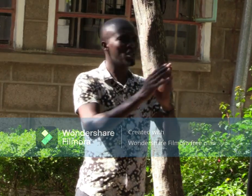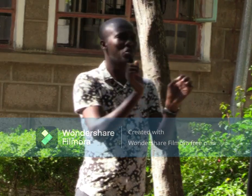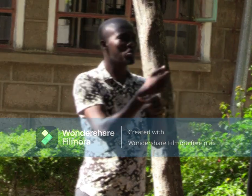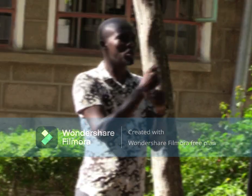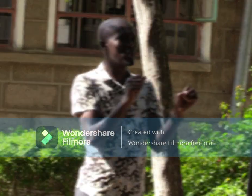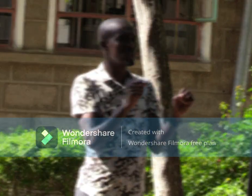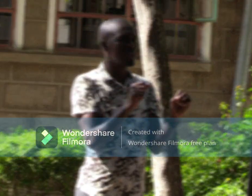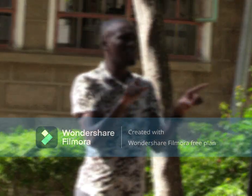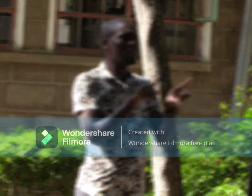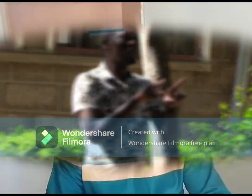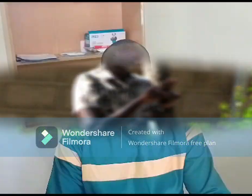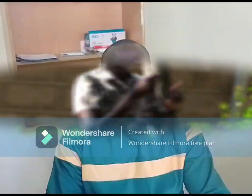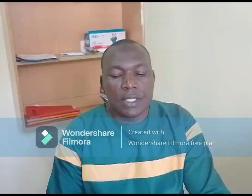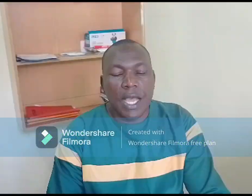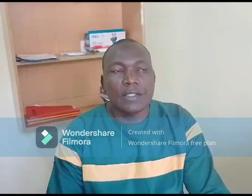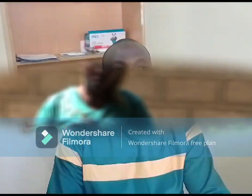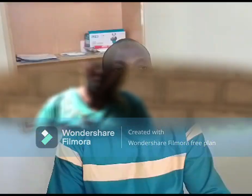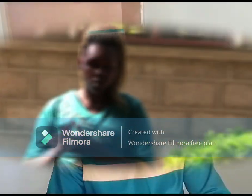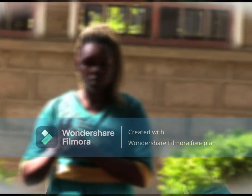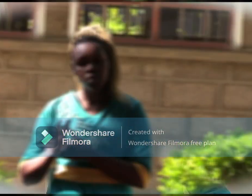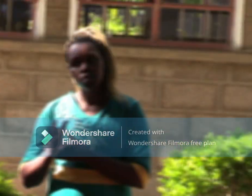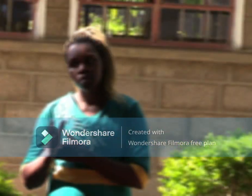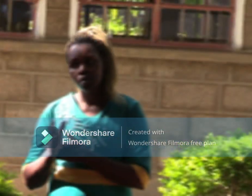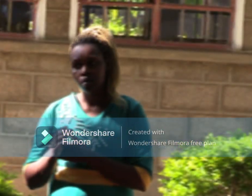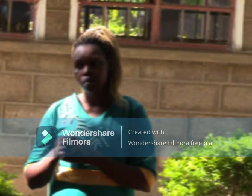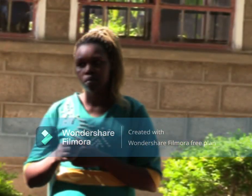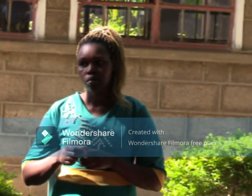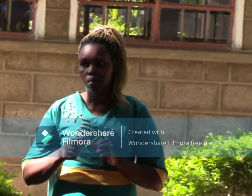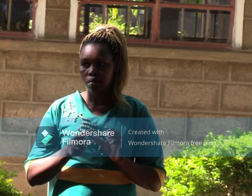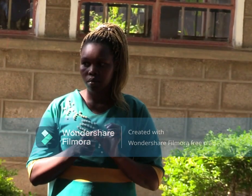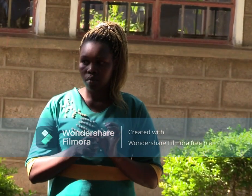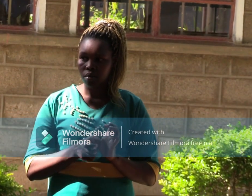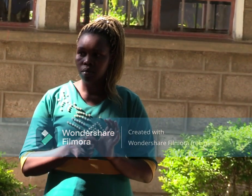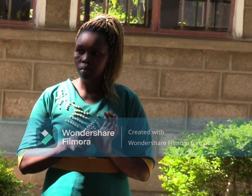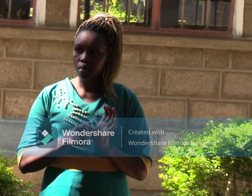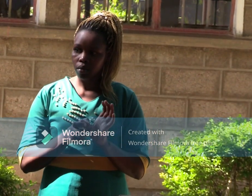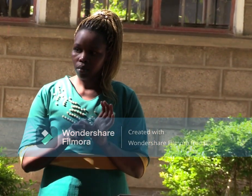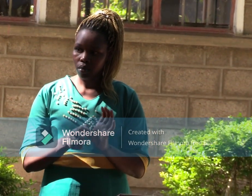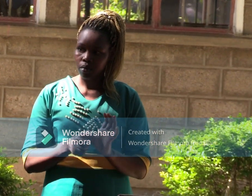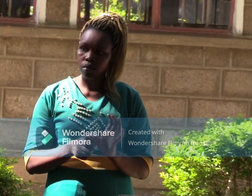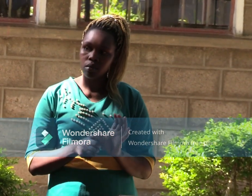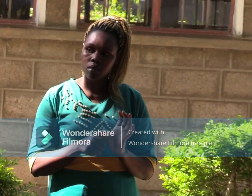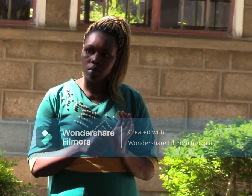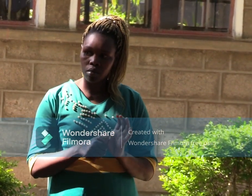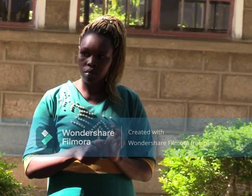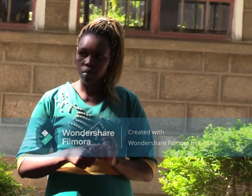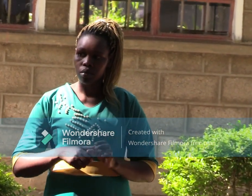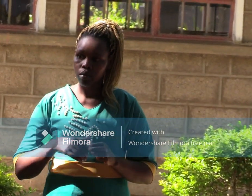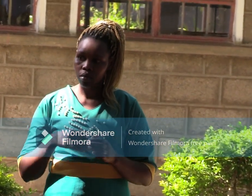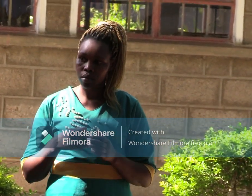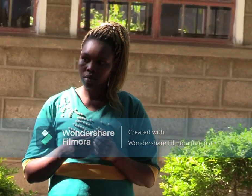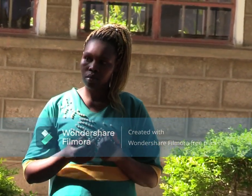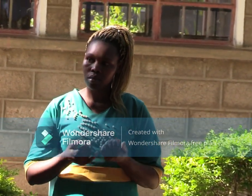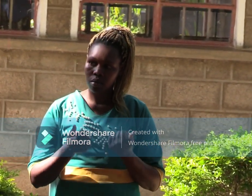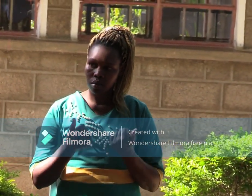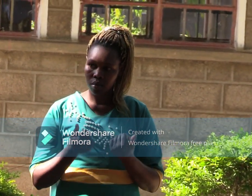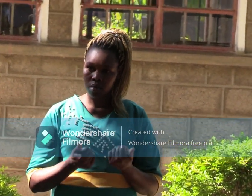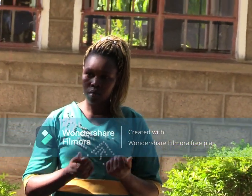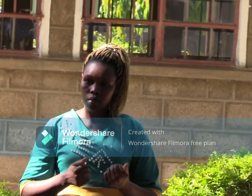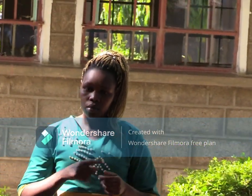community. And this has been a very fruitful program that has enabled the institution